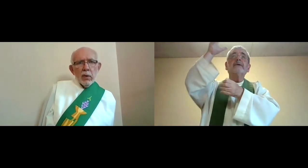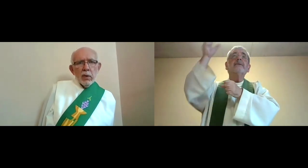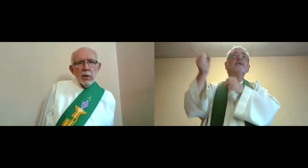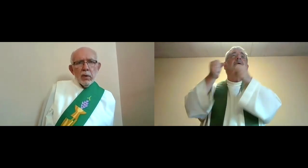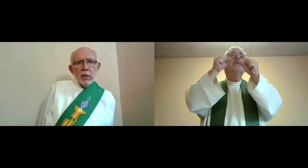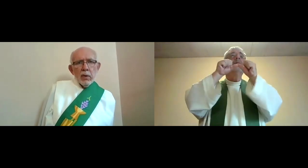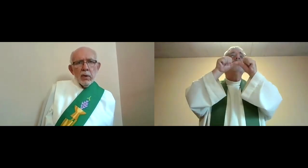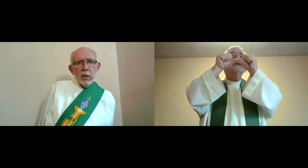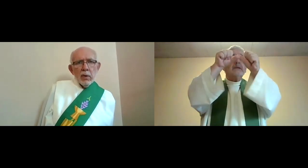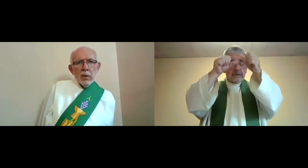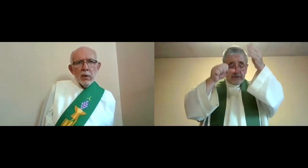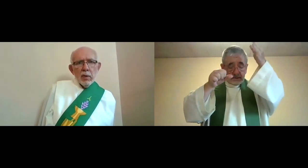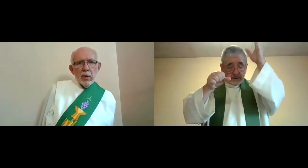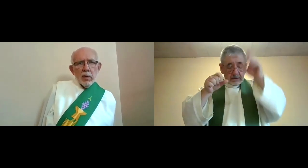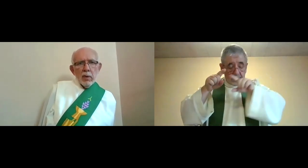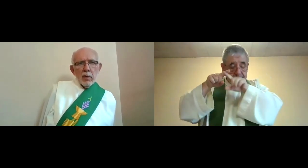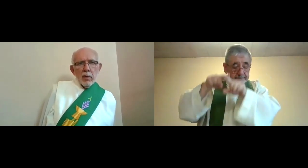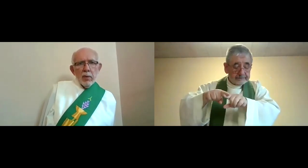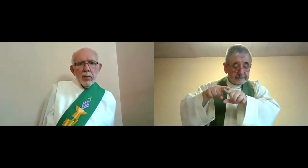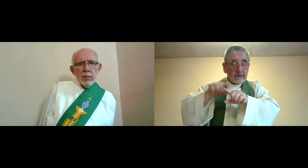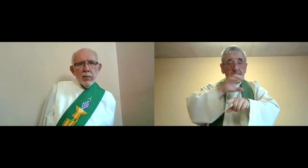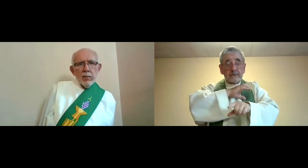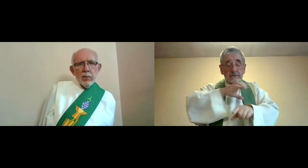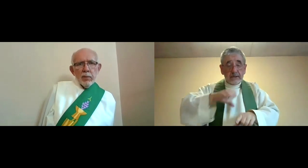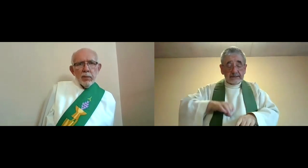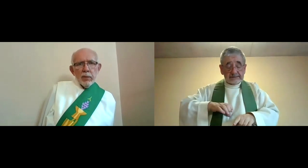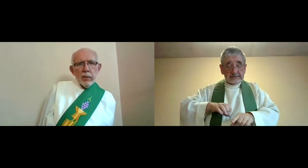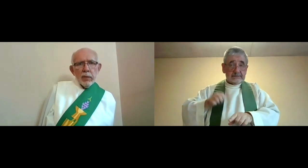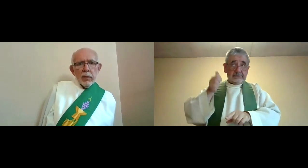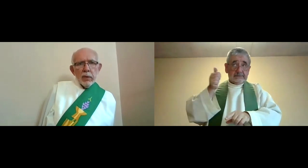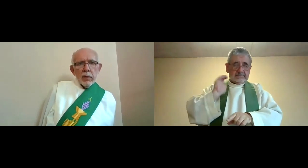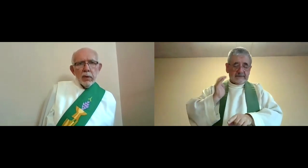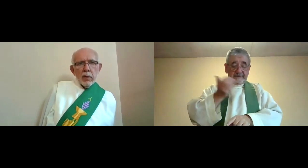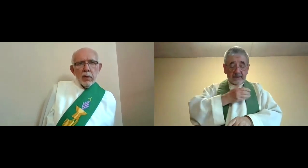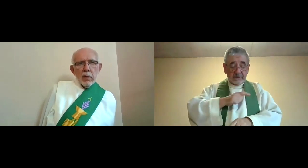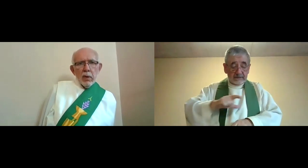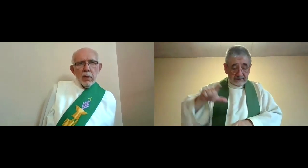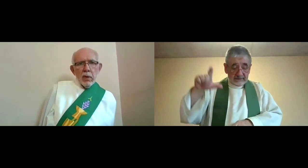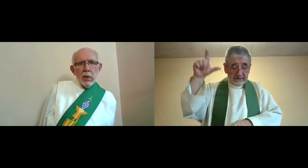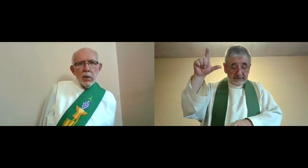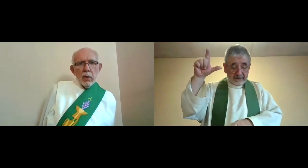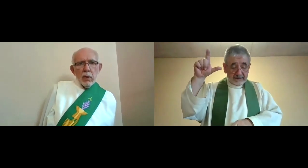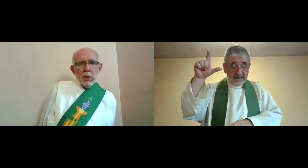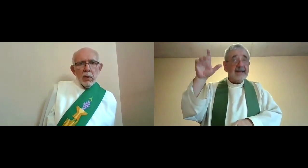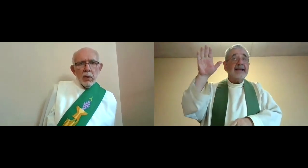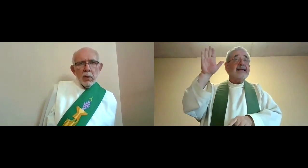Holy Father, Almighty and Eternal God, through Christ, our Lord.